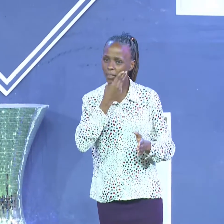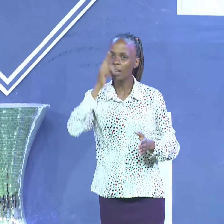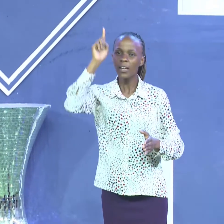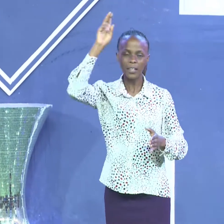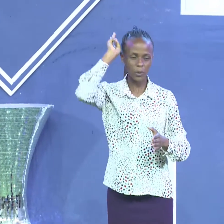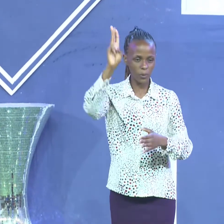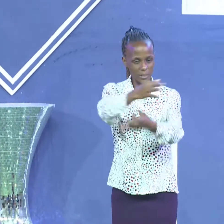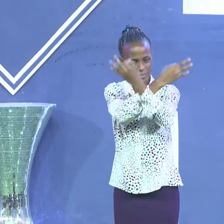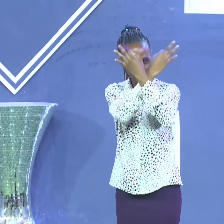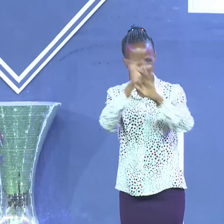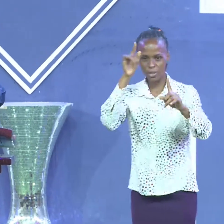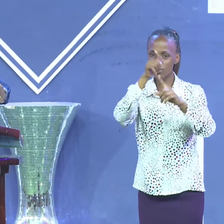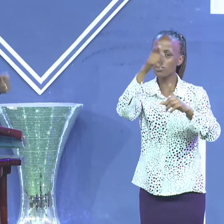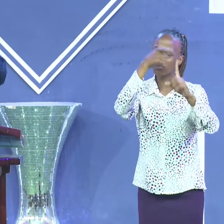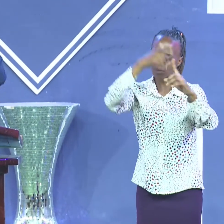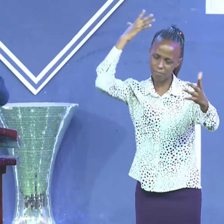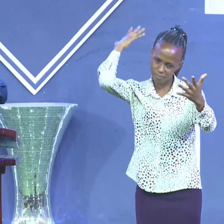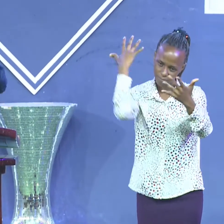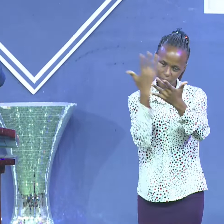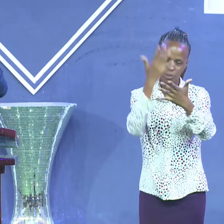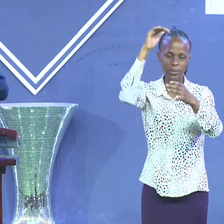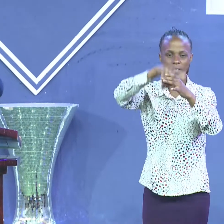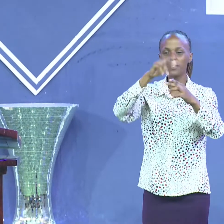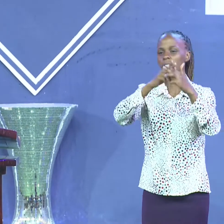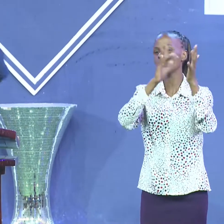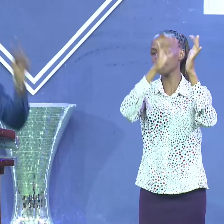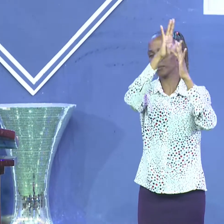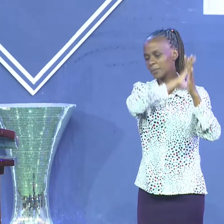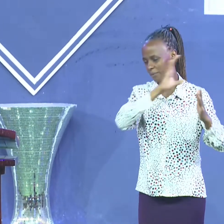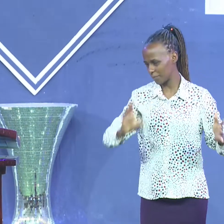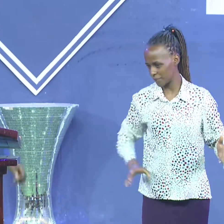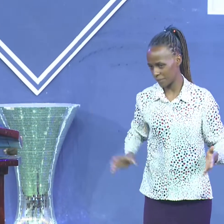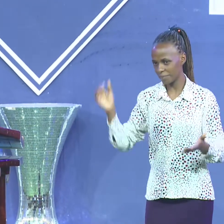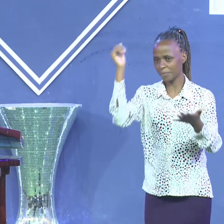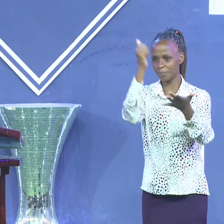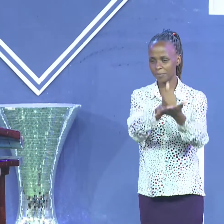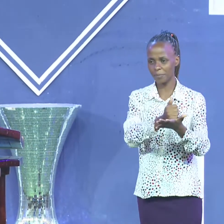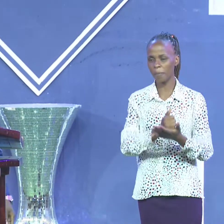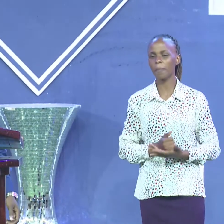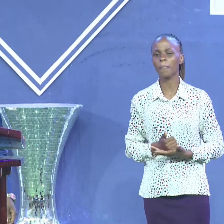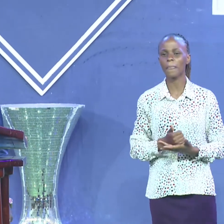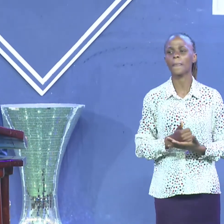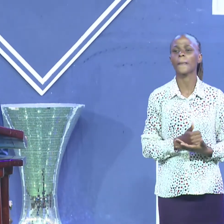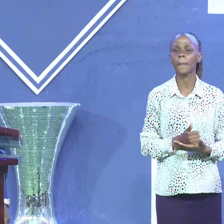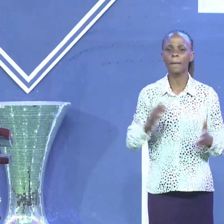he's going to take you out of that prison in Jesus' name.